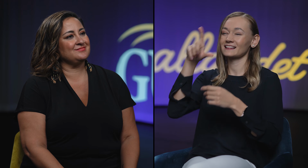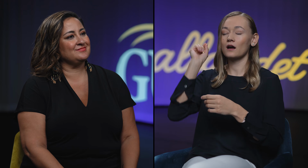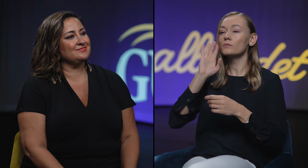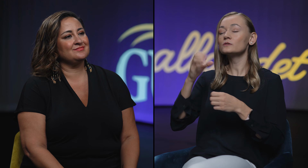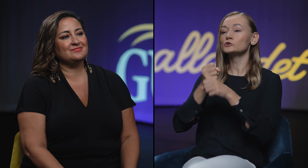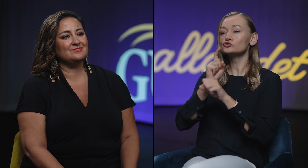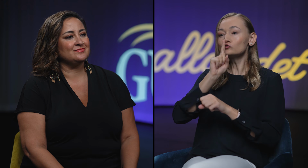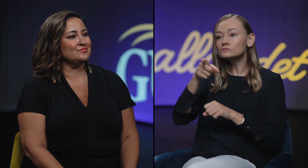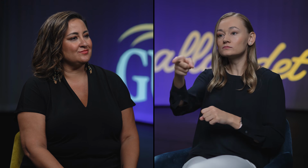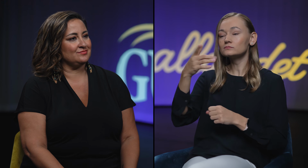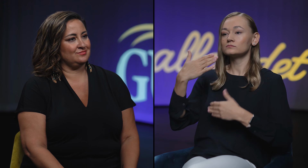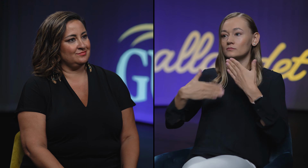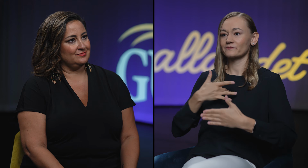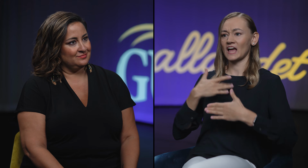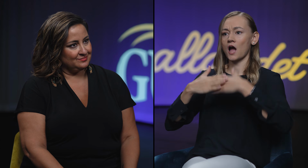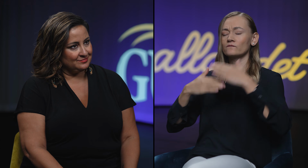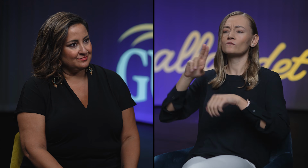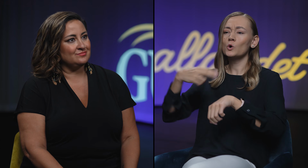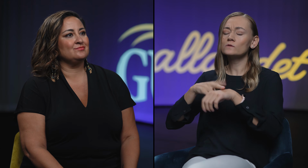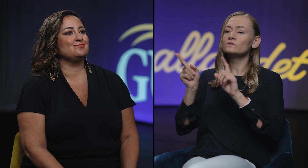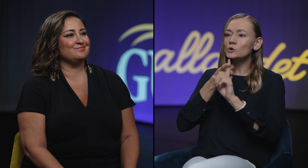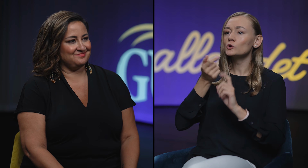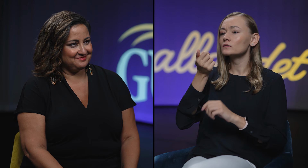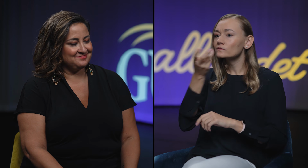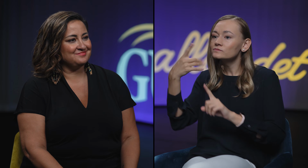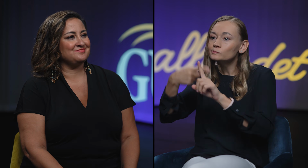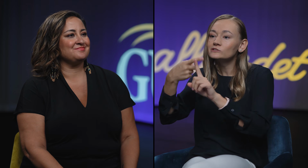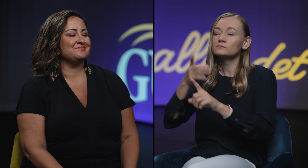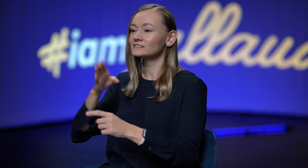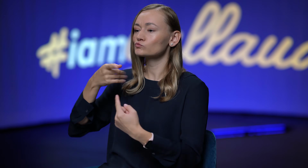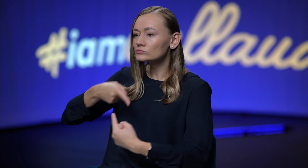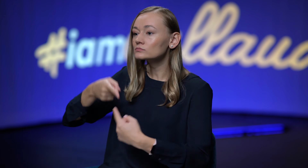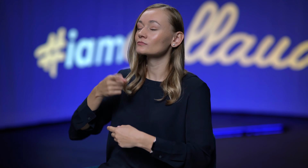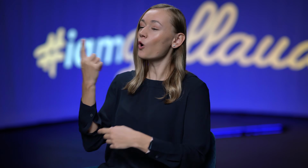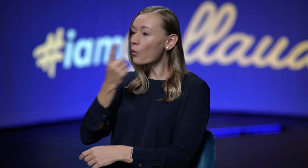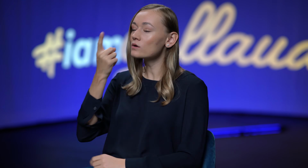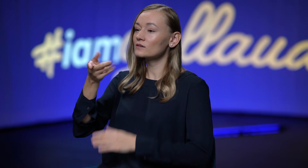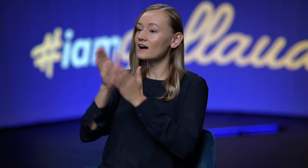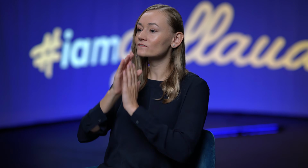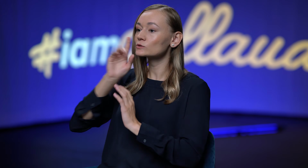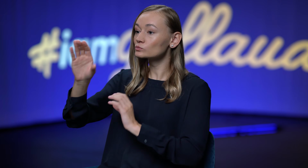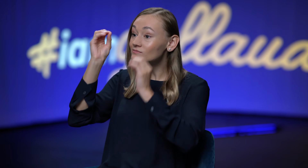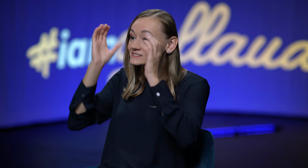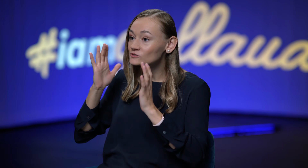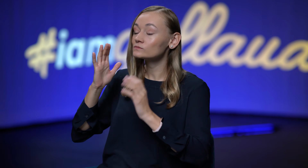Gallaudet will make sure that you feel comfortable. Of course, the first few months will be tough and you will struggle. Make sure to ask your